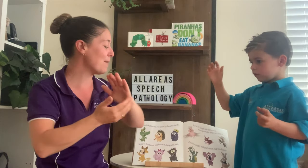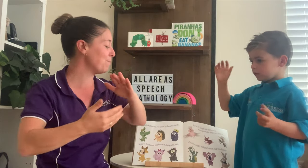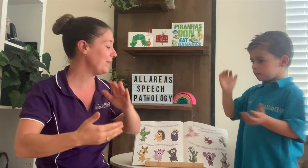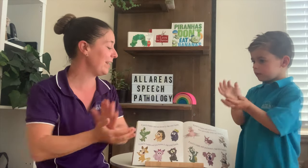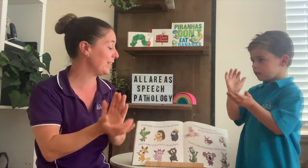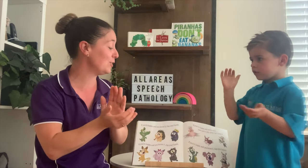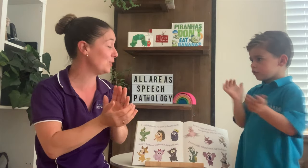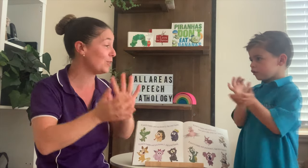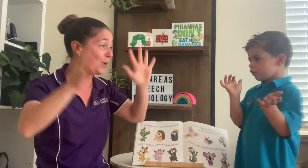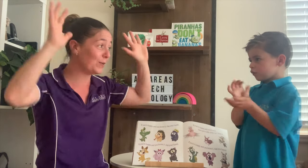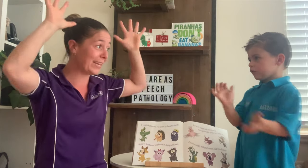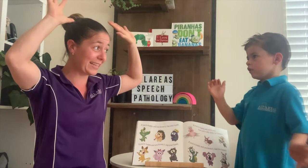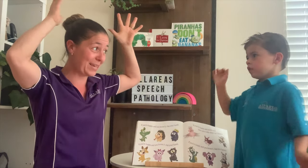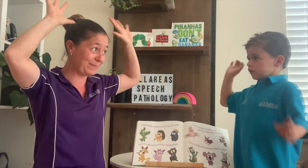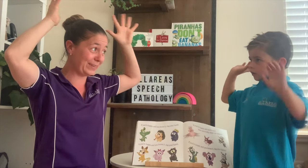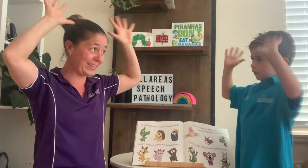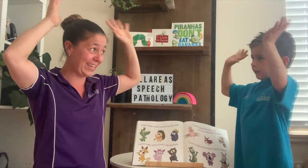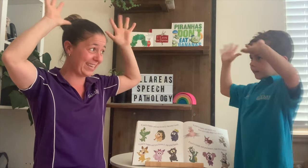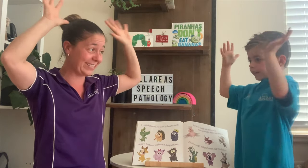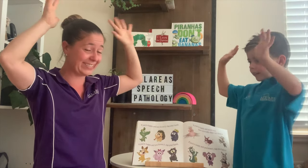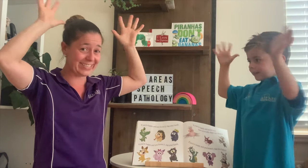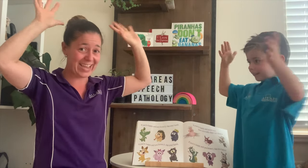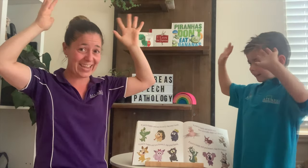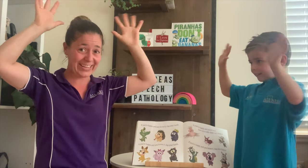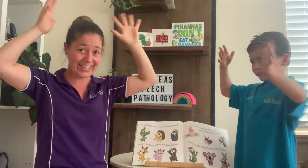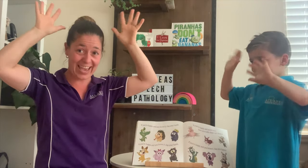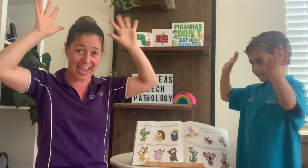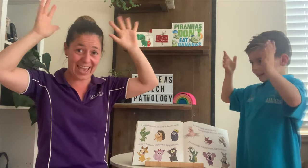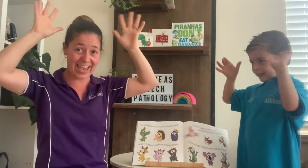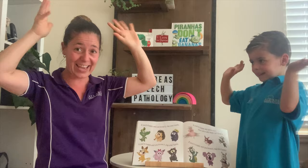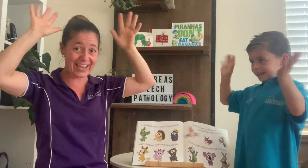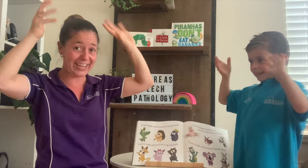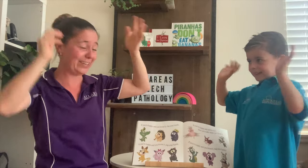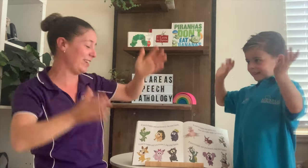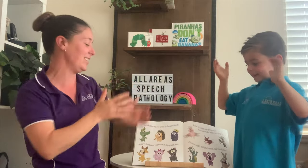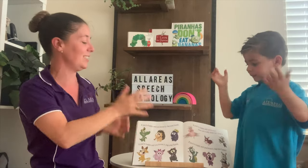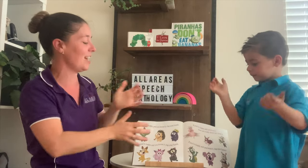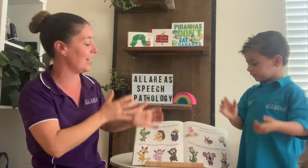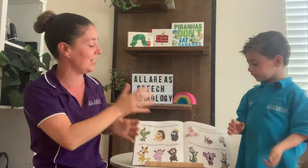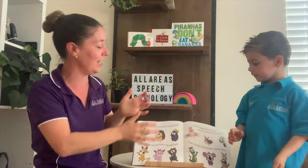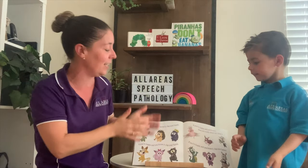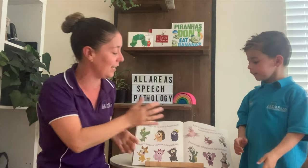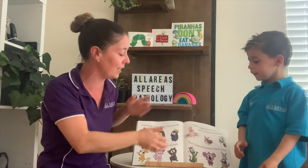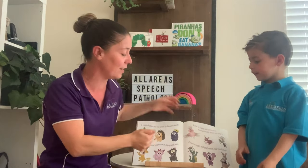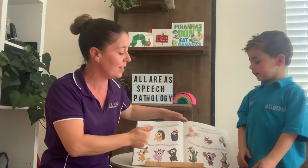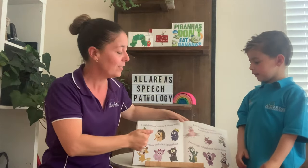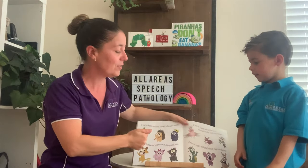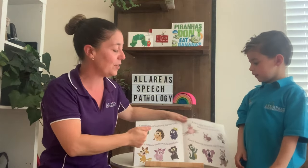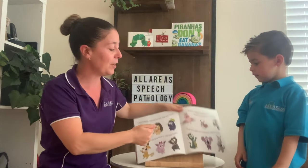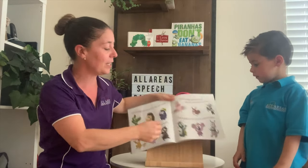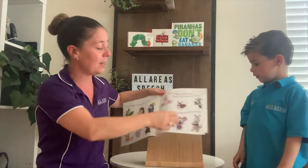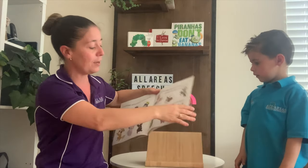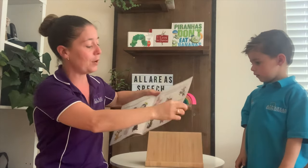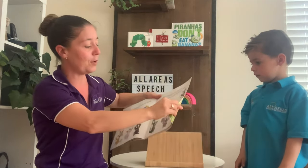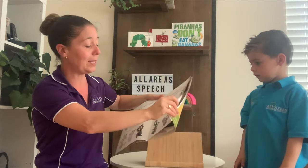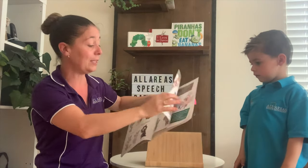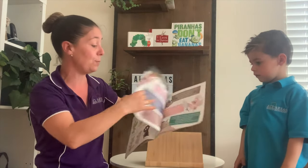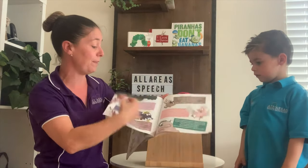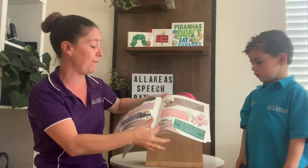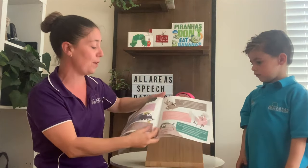happy and you know it, clap your hands. Yay! Great signing. So you can go a little bit further